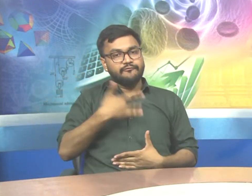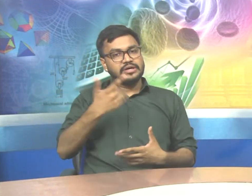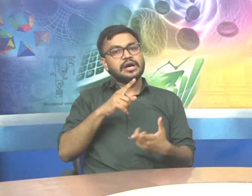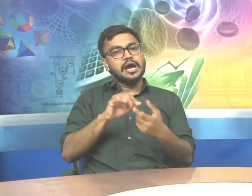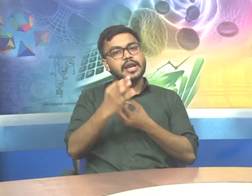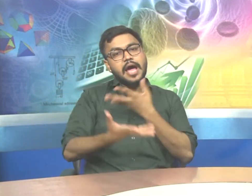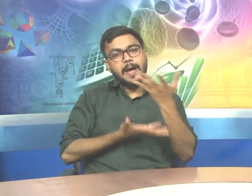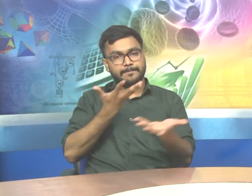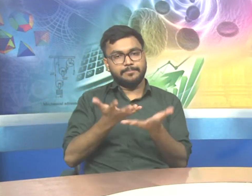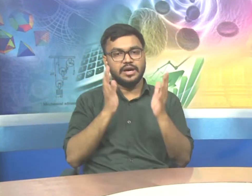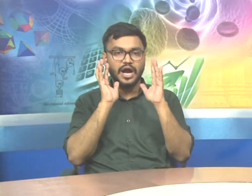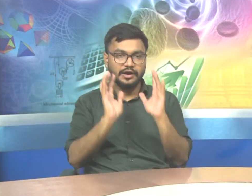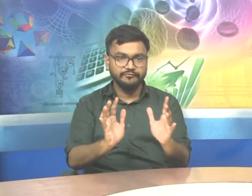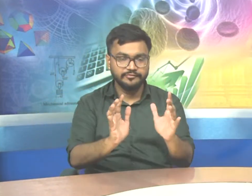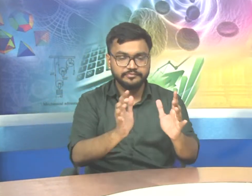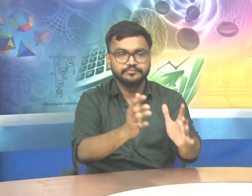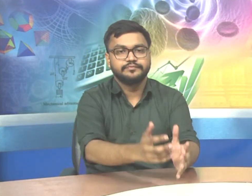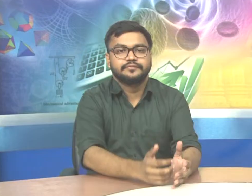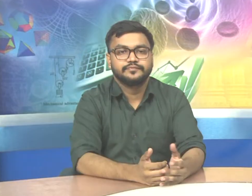So it has thermal energy in it.